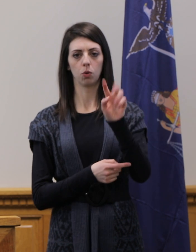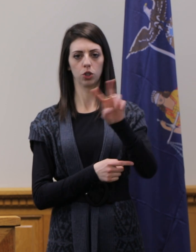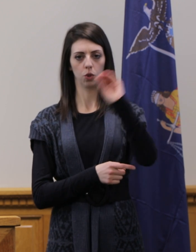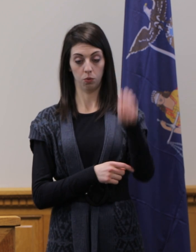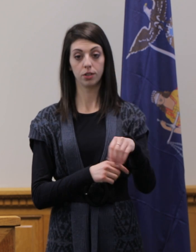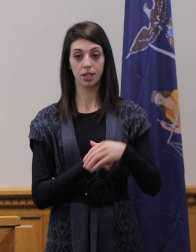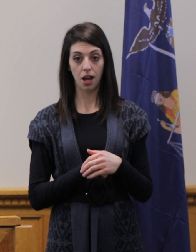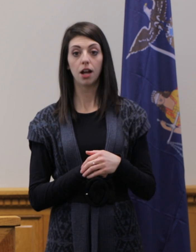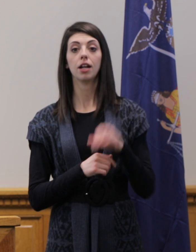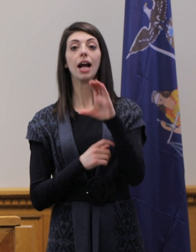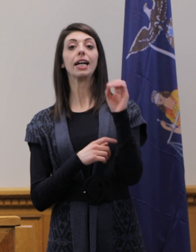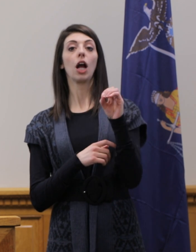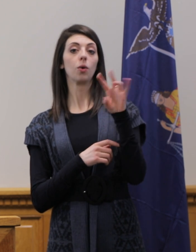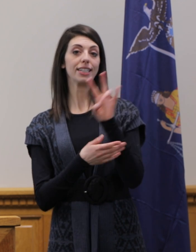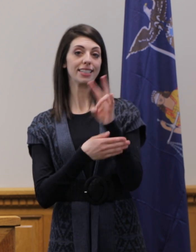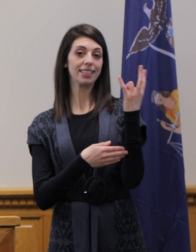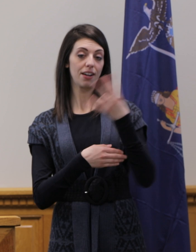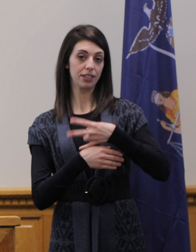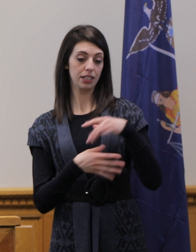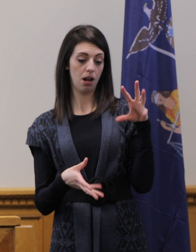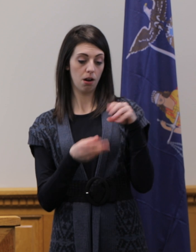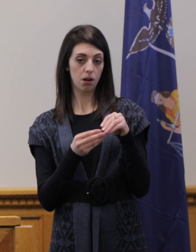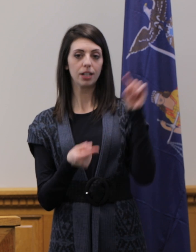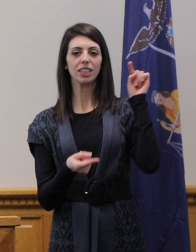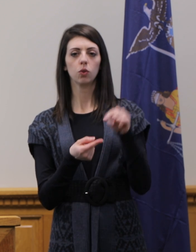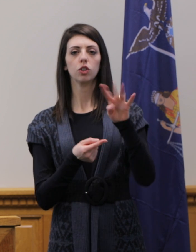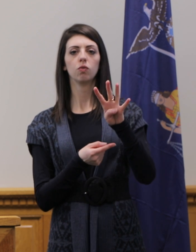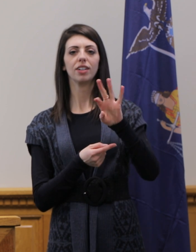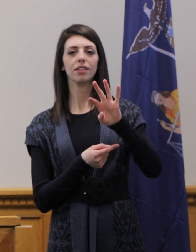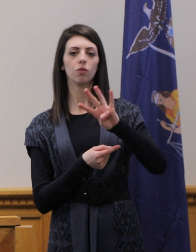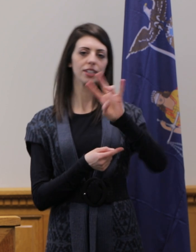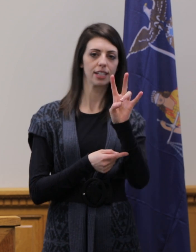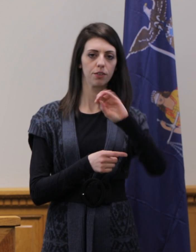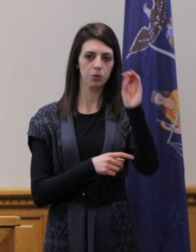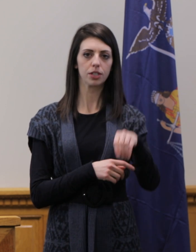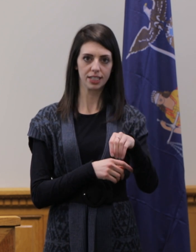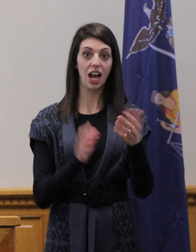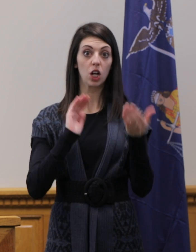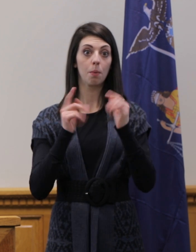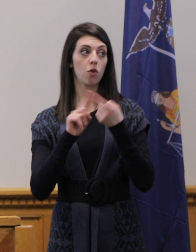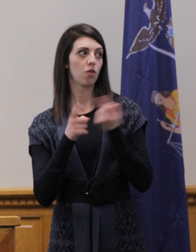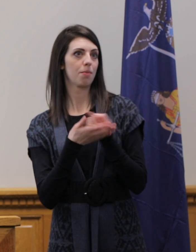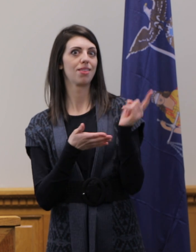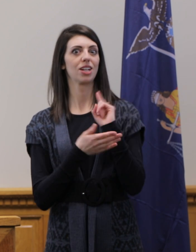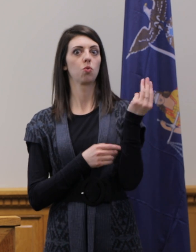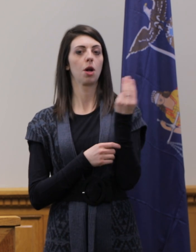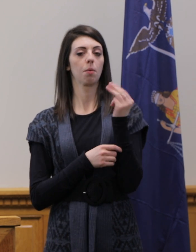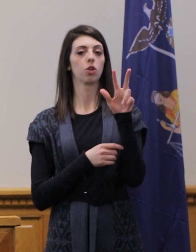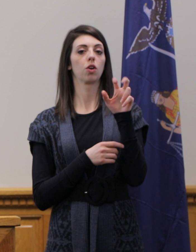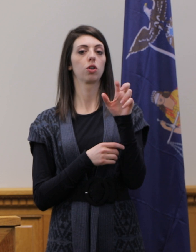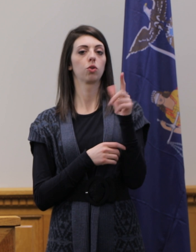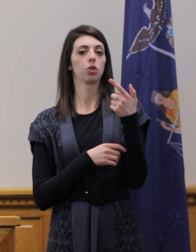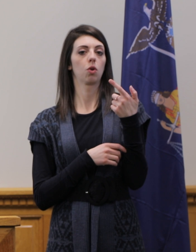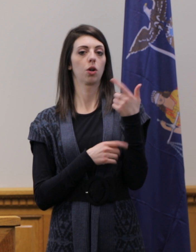7-day accumulated case counts have decreased 47%, down from last Monday's